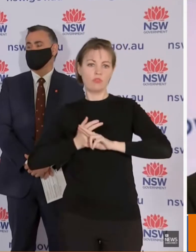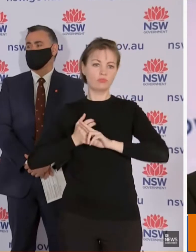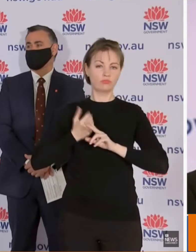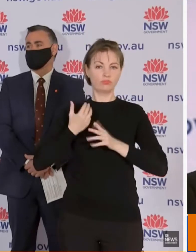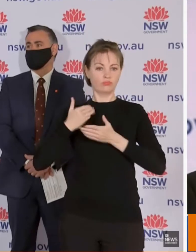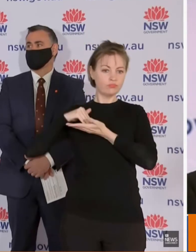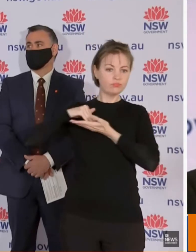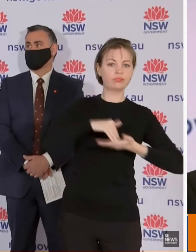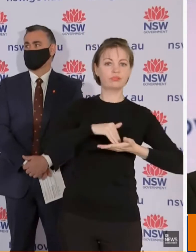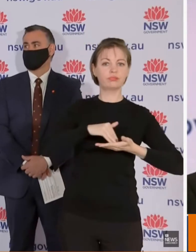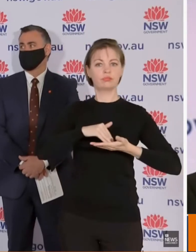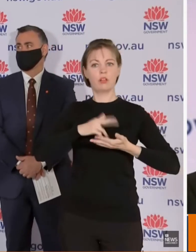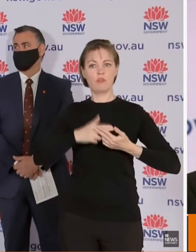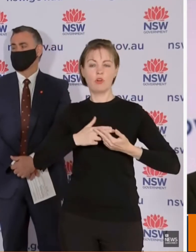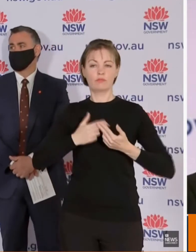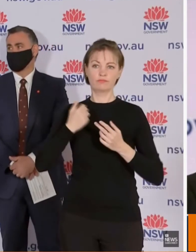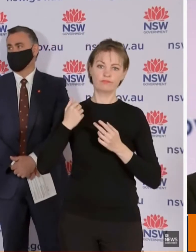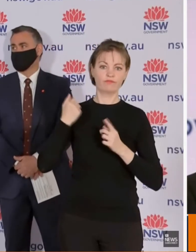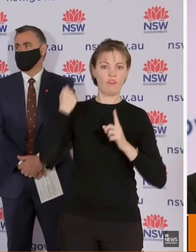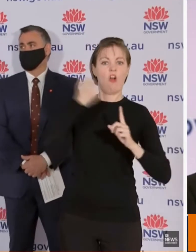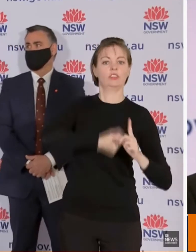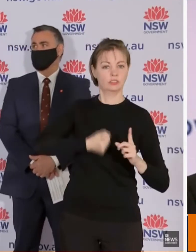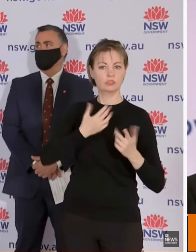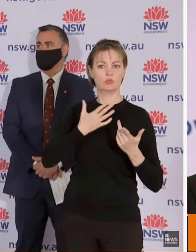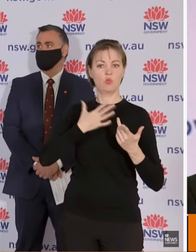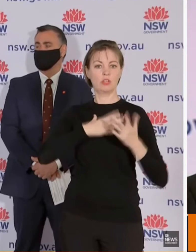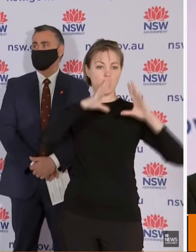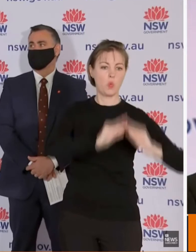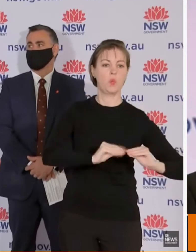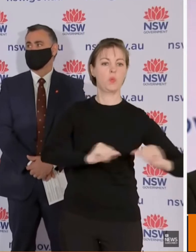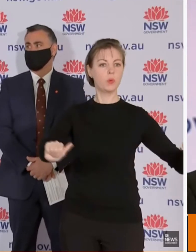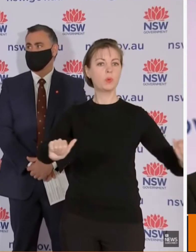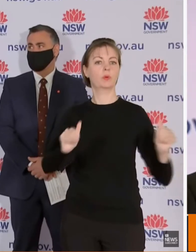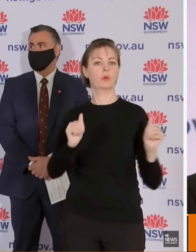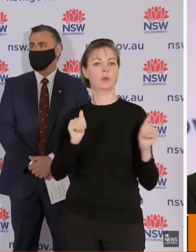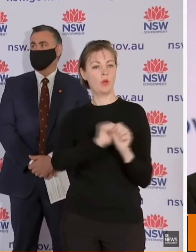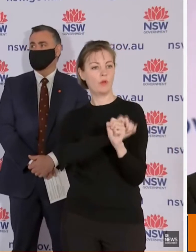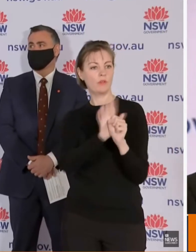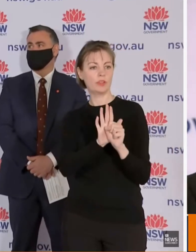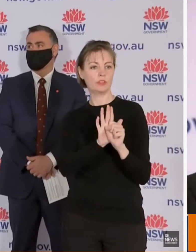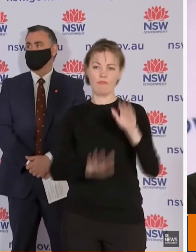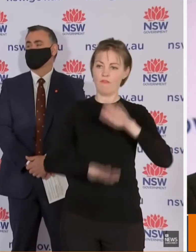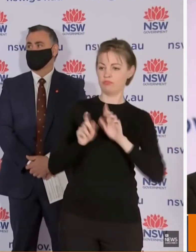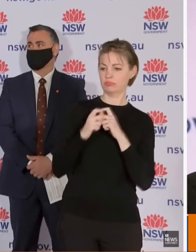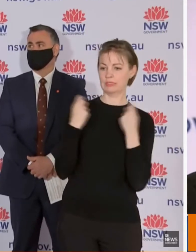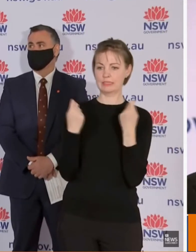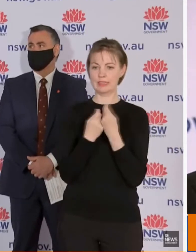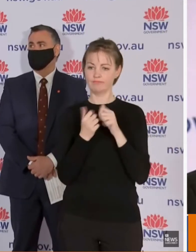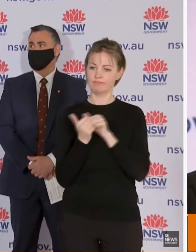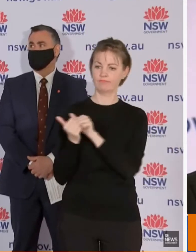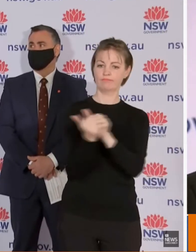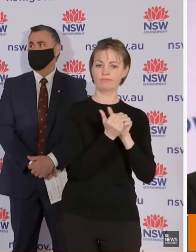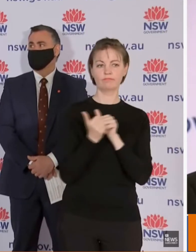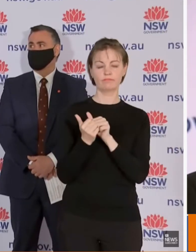We're at war. And you just heard what Michelle said. There's a real enthusiasm for the entire team to be there fighting the virus. And so if there